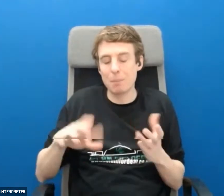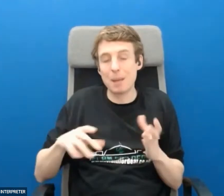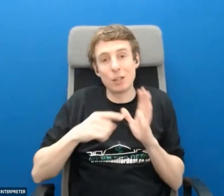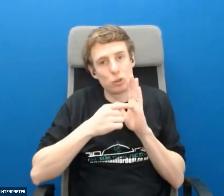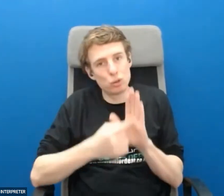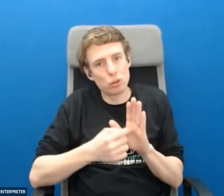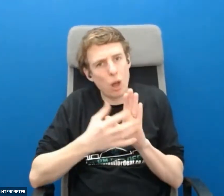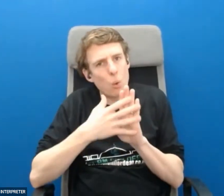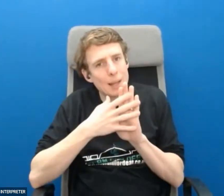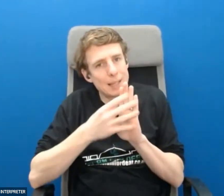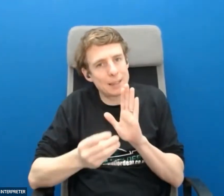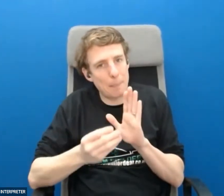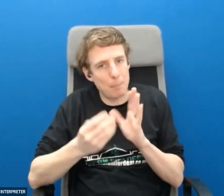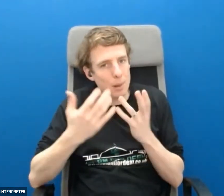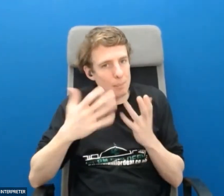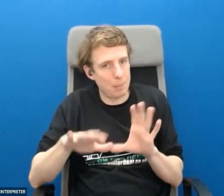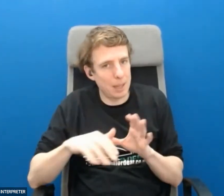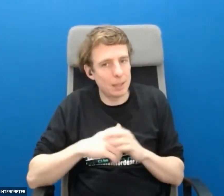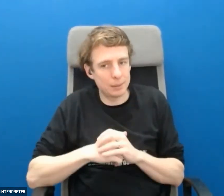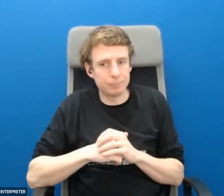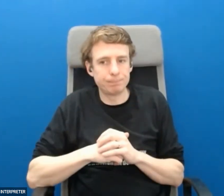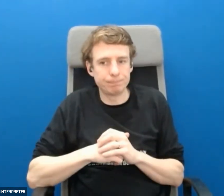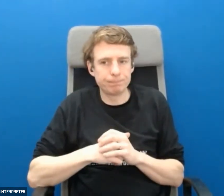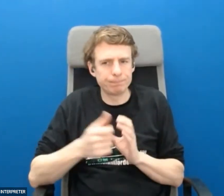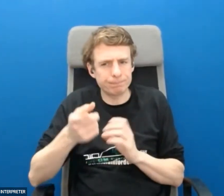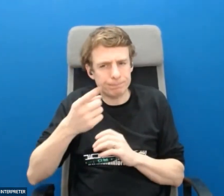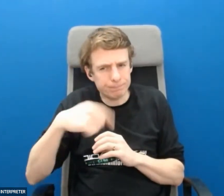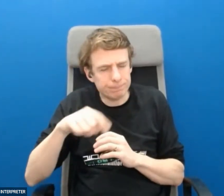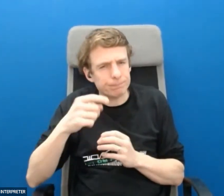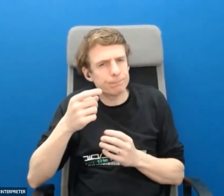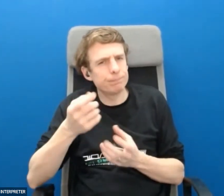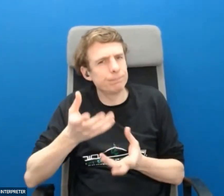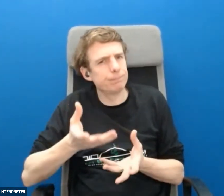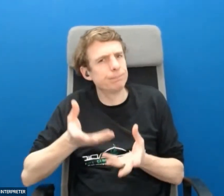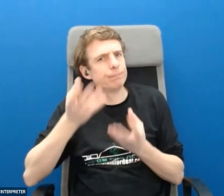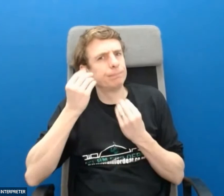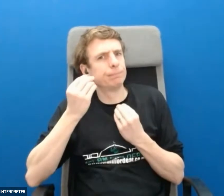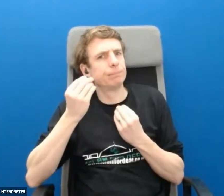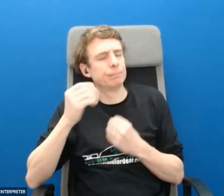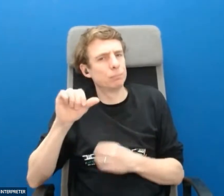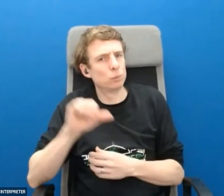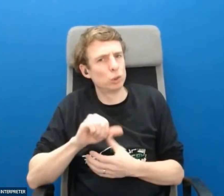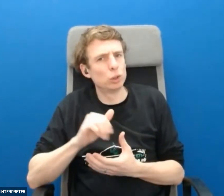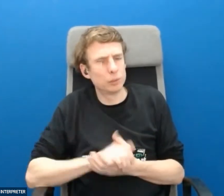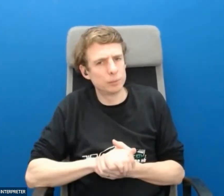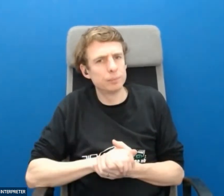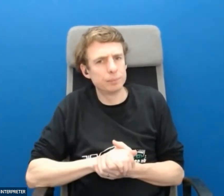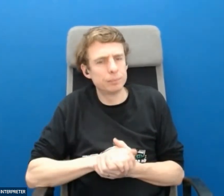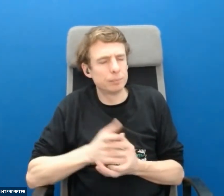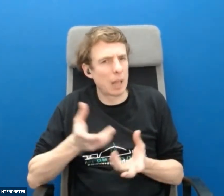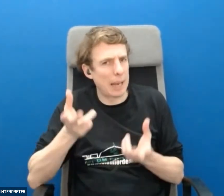it. Indeed, those whom you invoke, who you call upon, besides Allah,